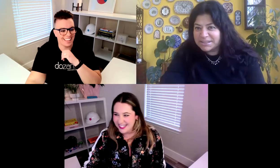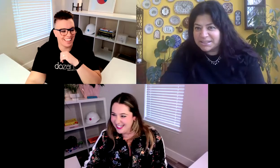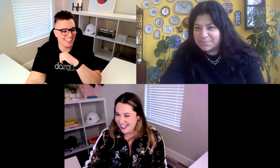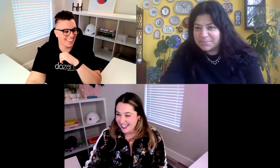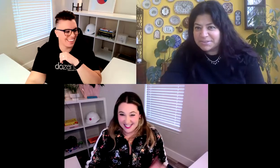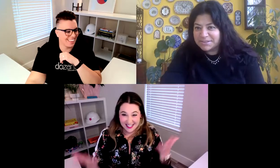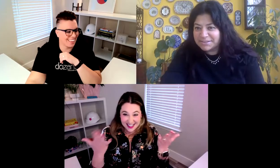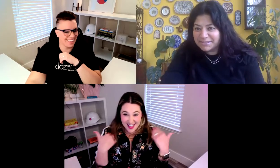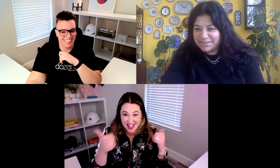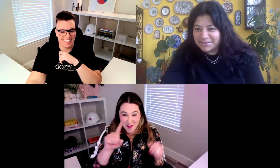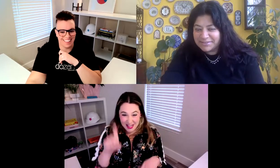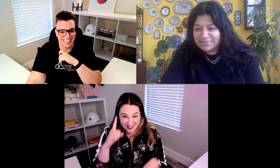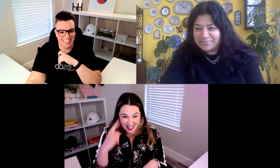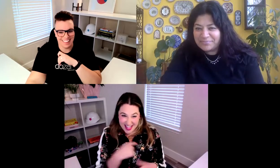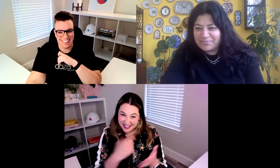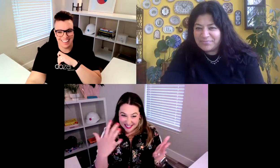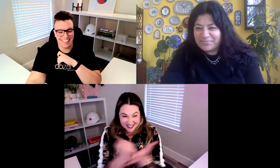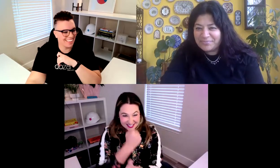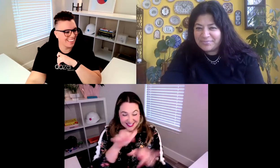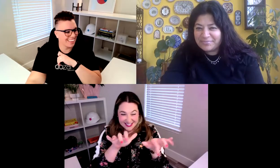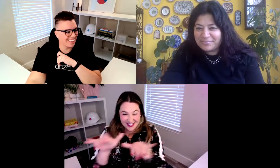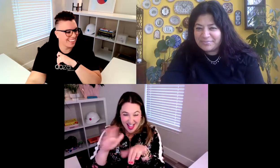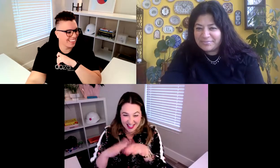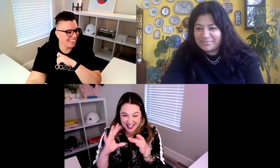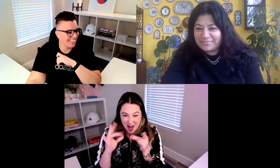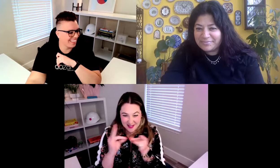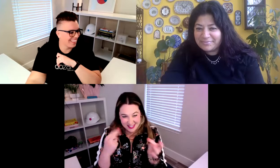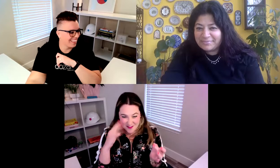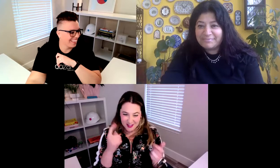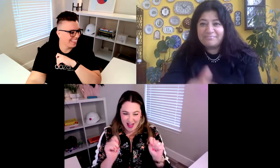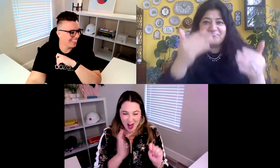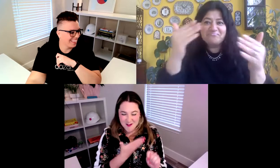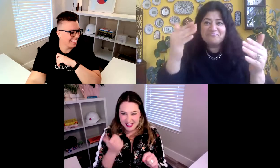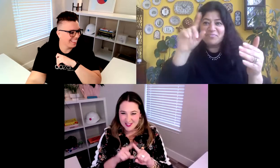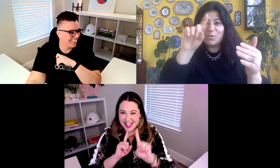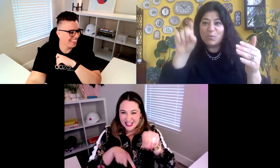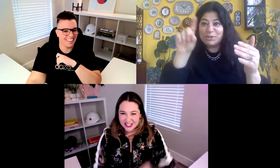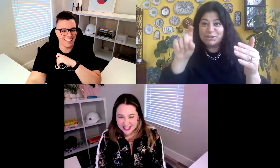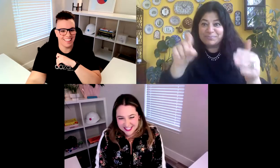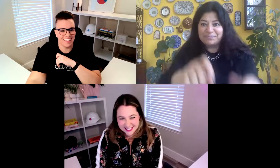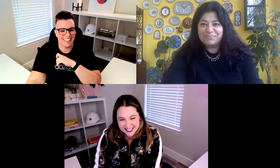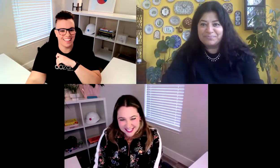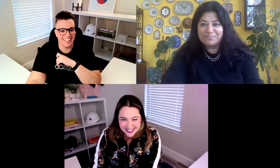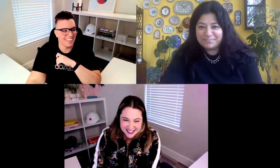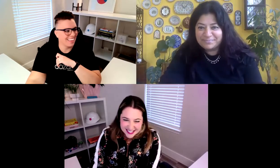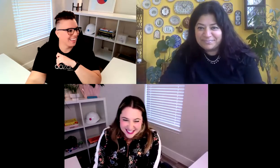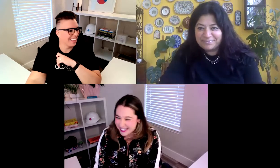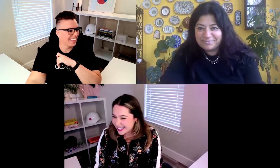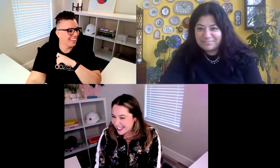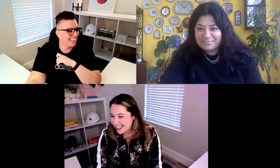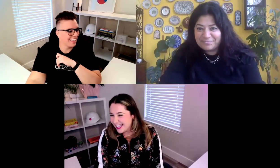Do you guys have any questions, by the way? This is Michelle. Do you have any questions for us? Type them in the comments and we will do our best.